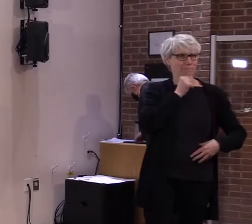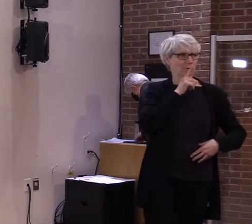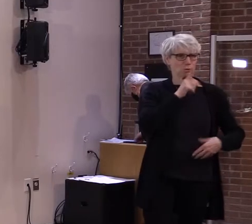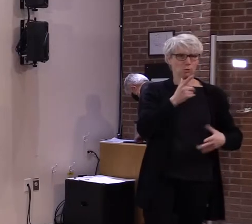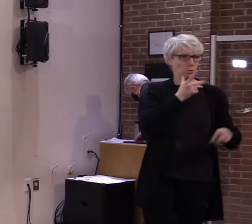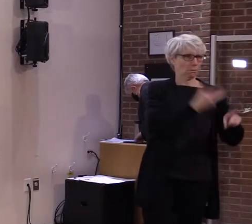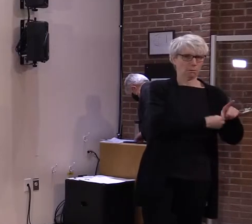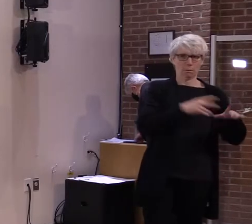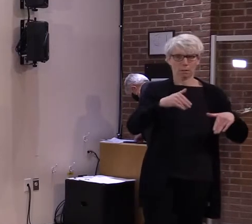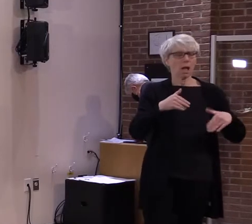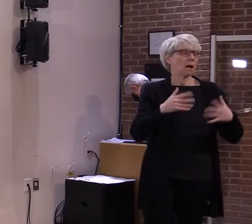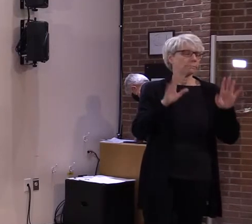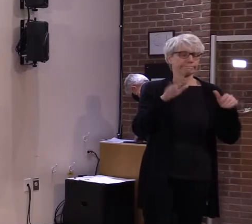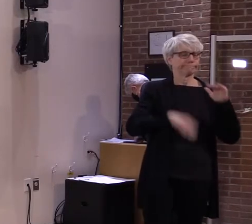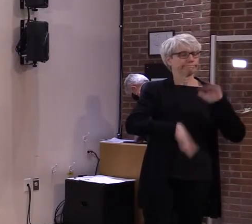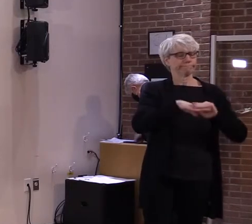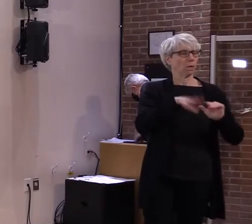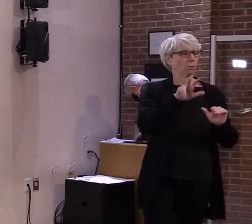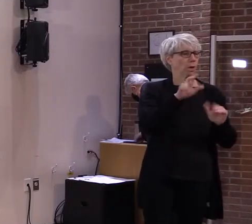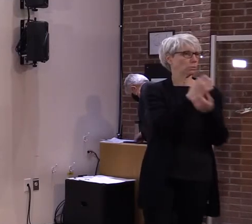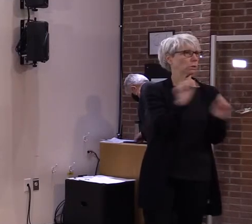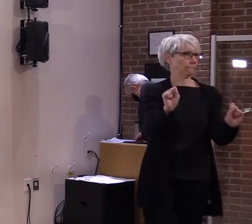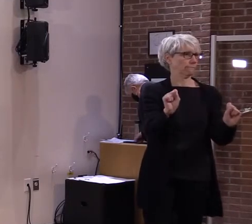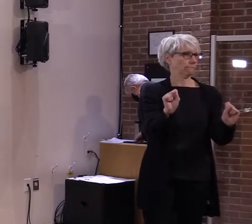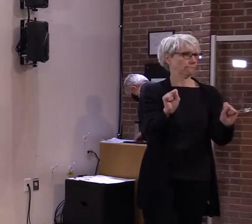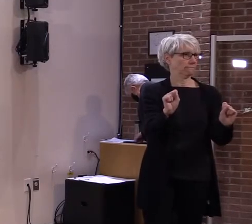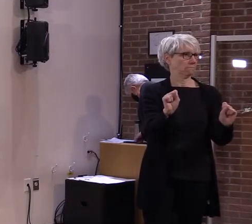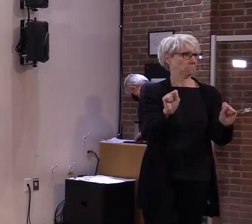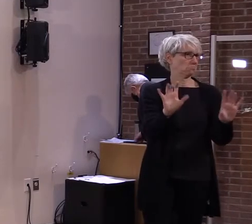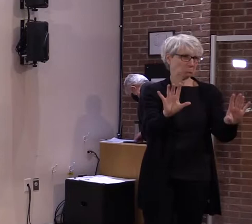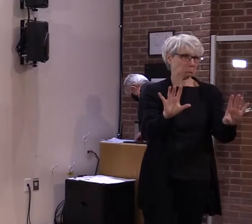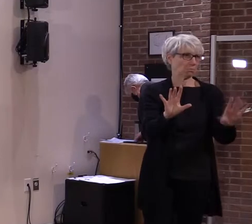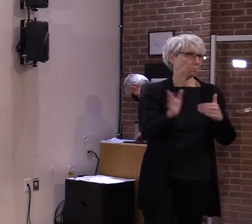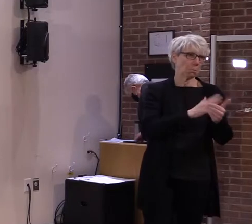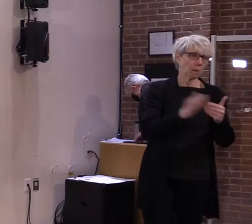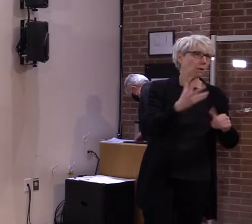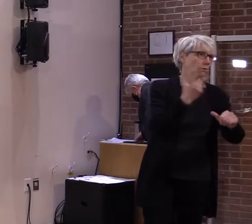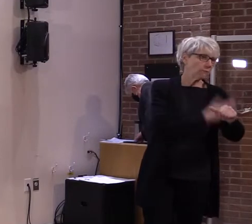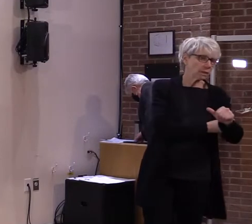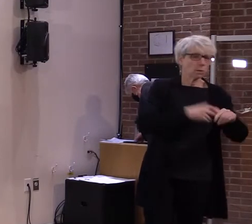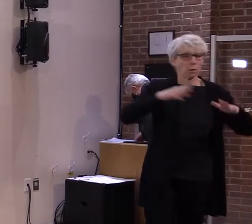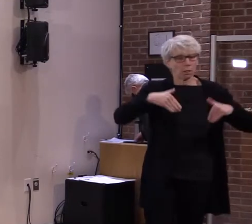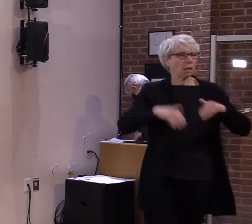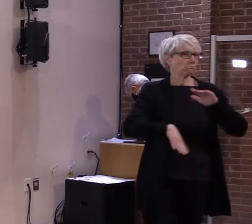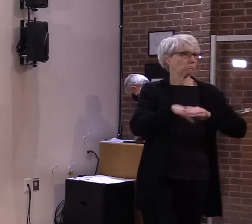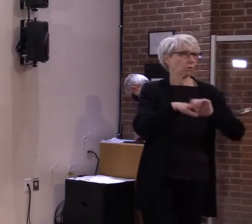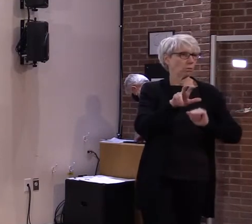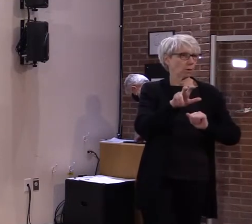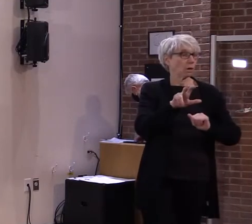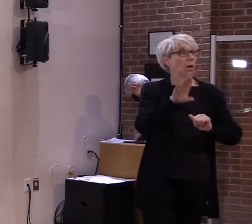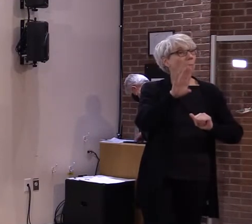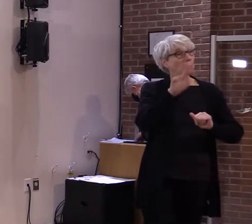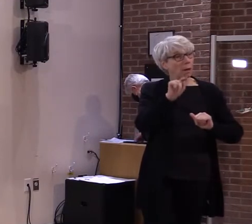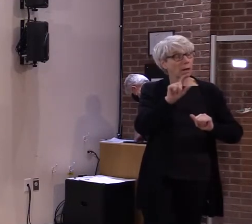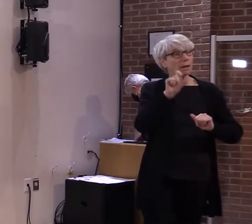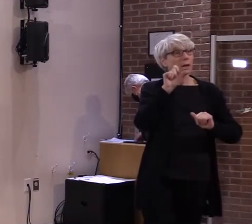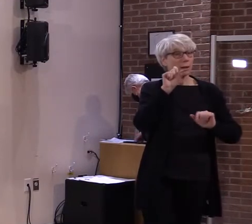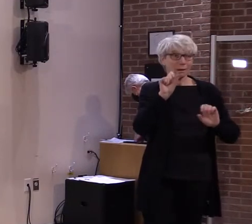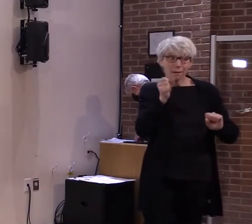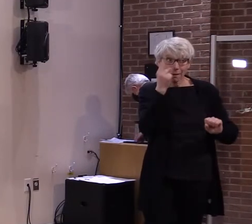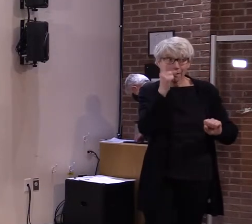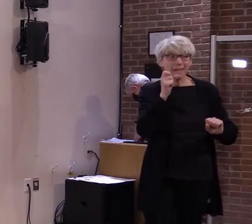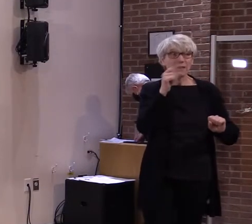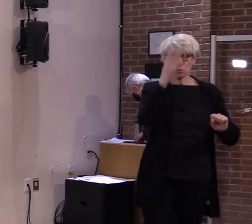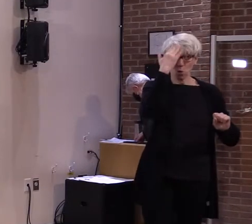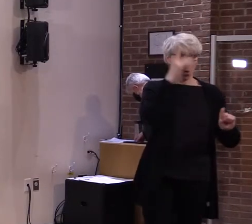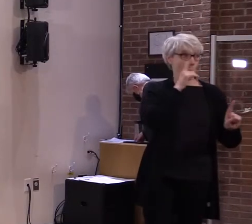if you're willing to do the extra work to determine whether they're vaccinated or not, then you can have the 300 plus any